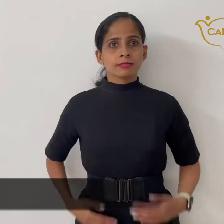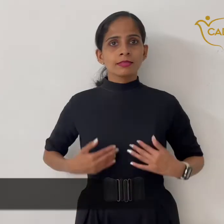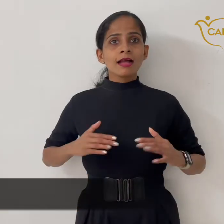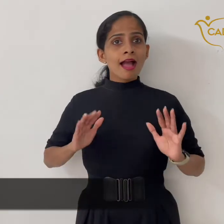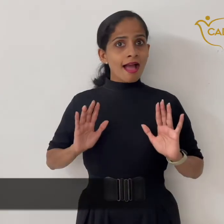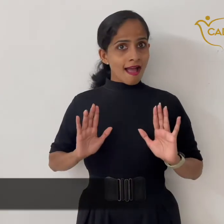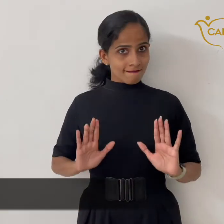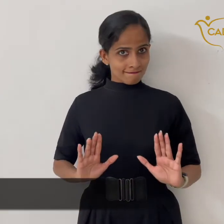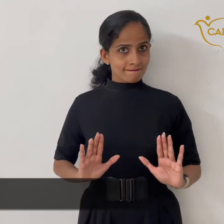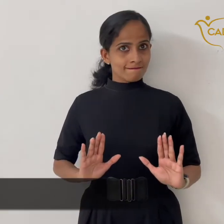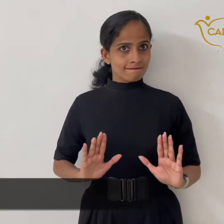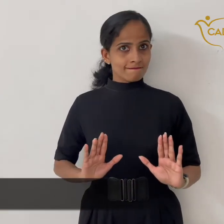have have